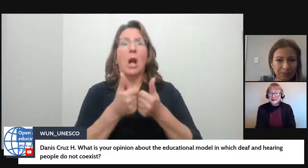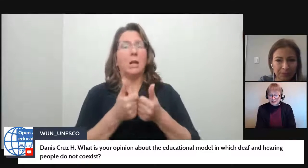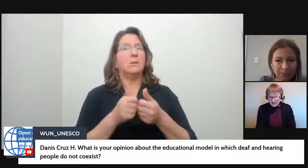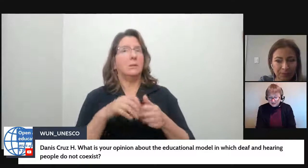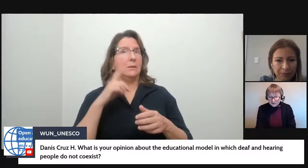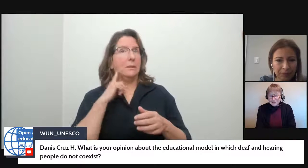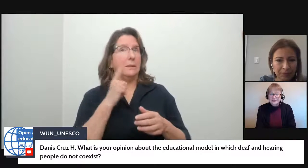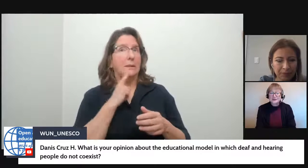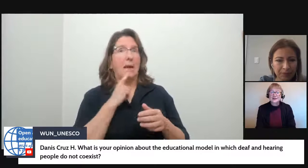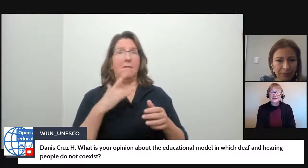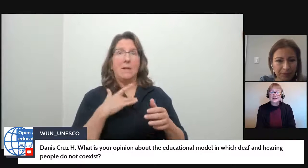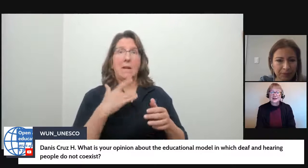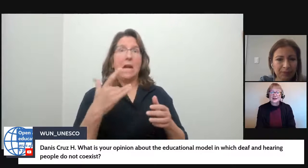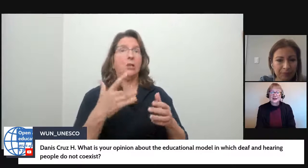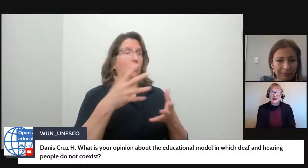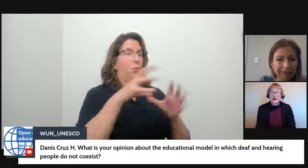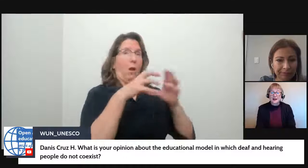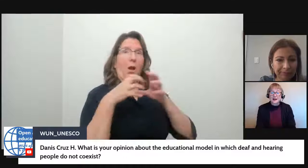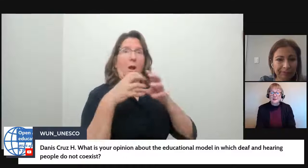That's a challenge